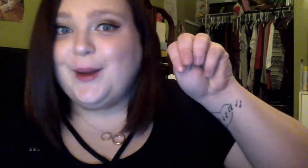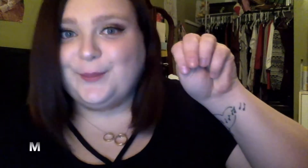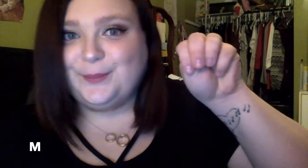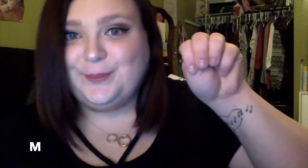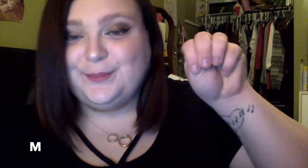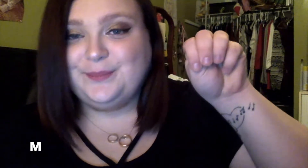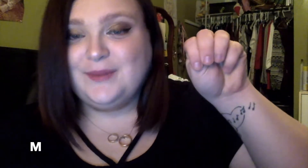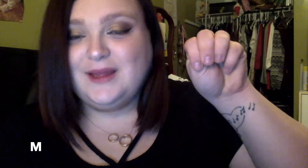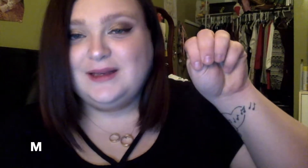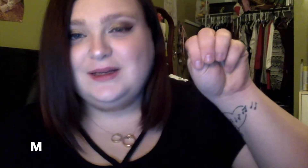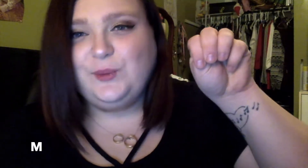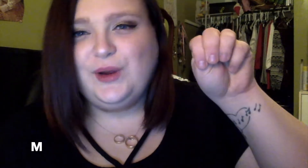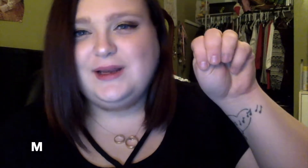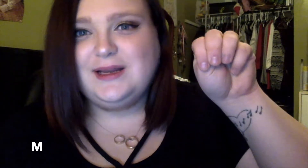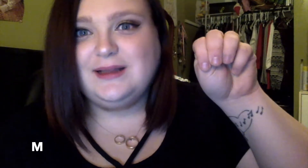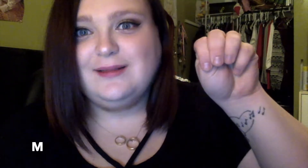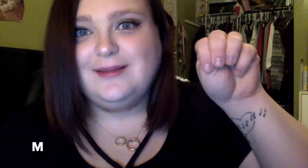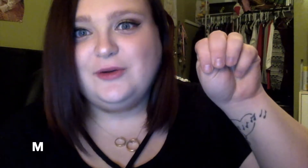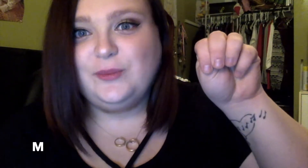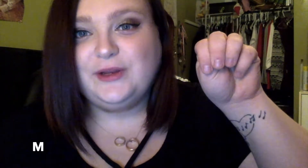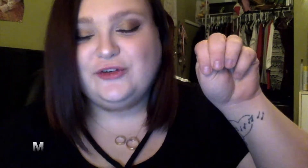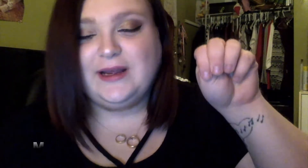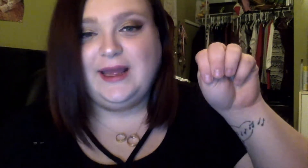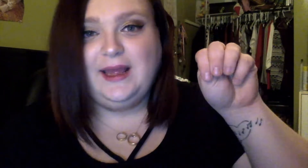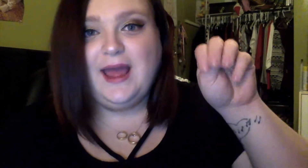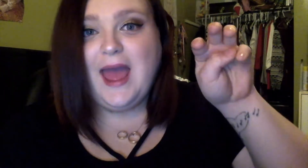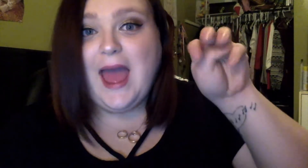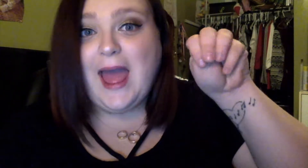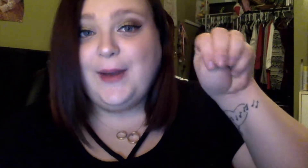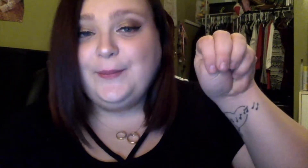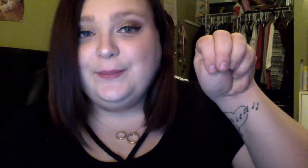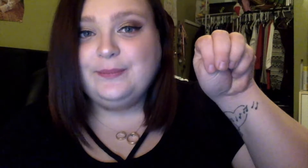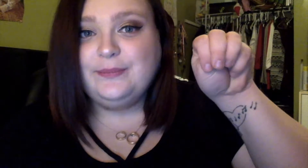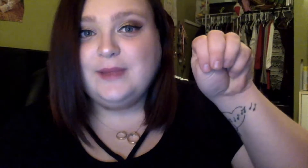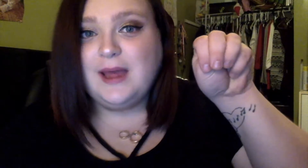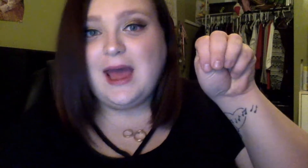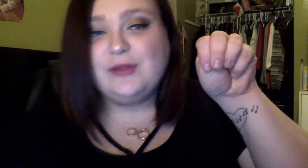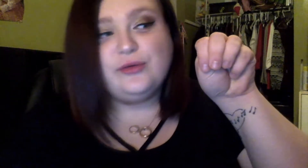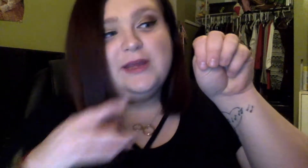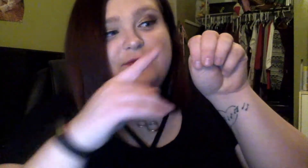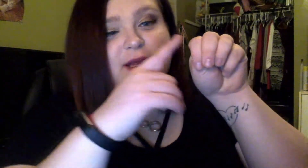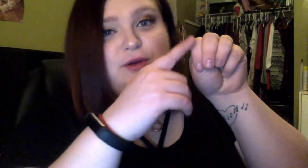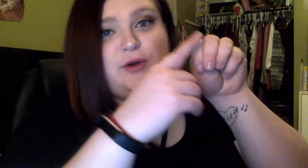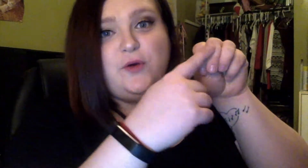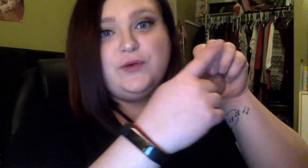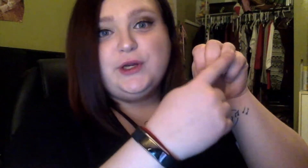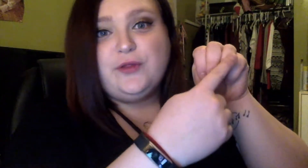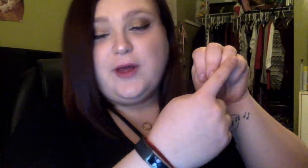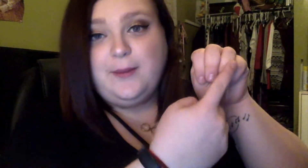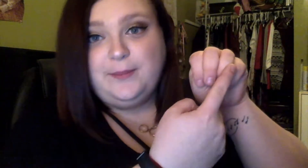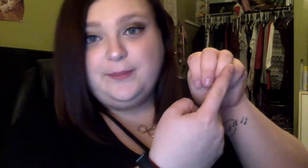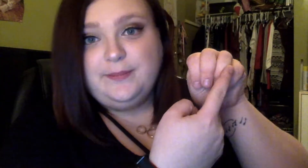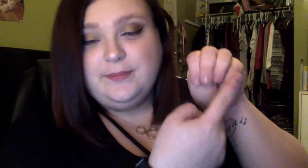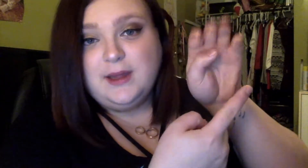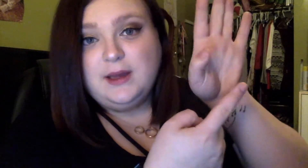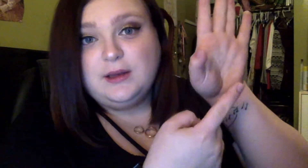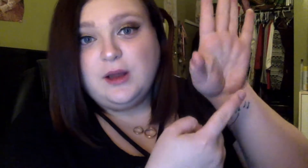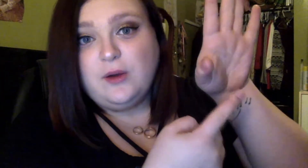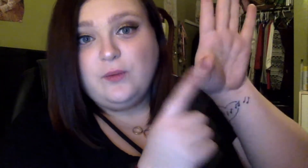M. This is where it gets a little bit tricky. M has three fingers over your thumb. So you